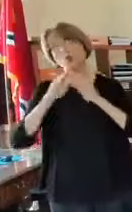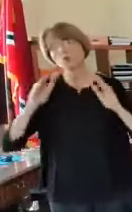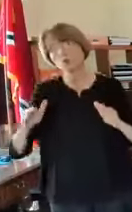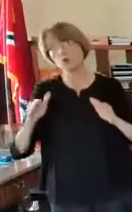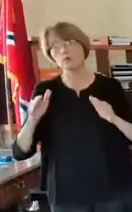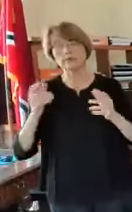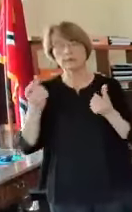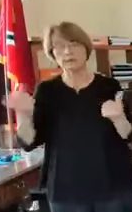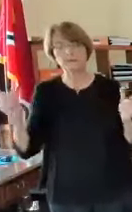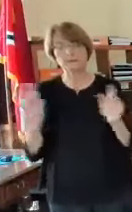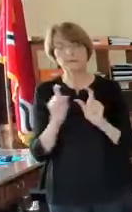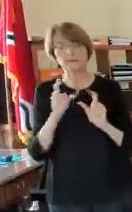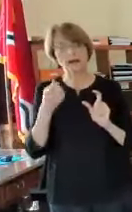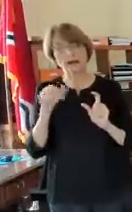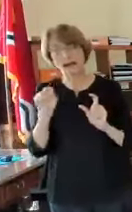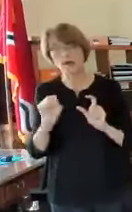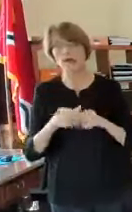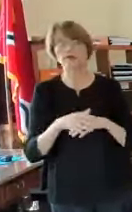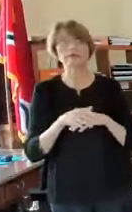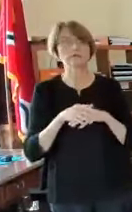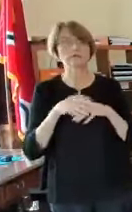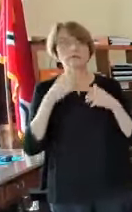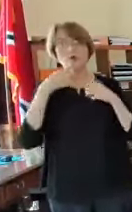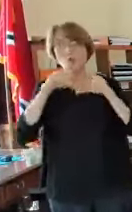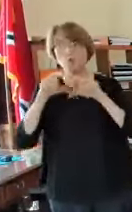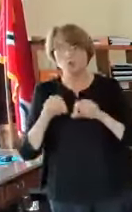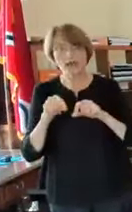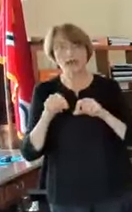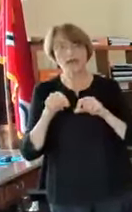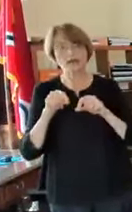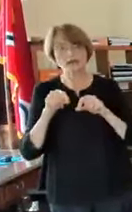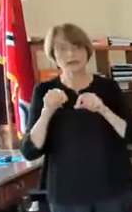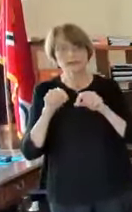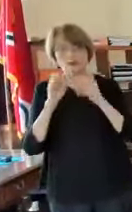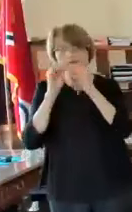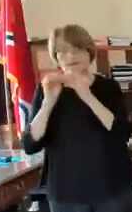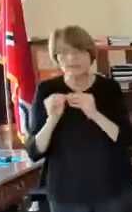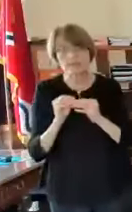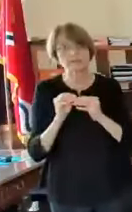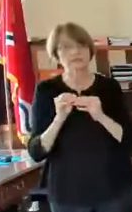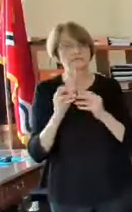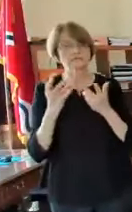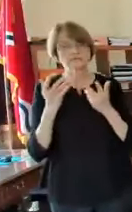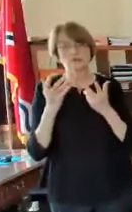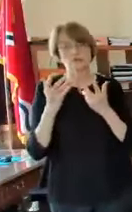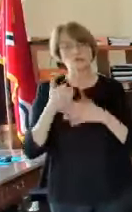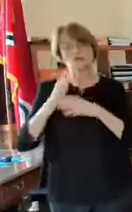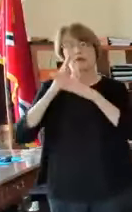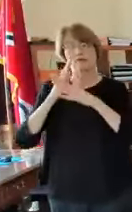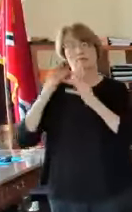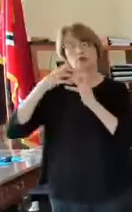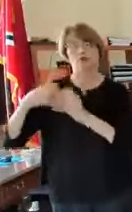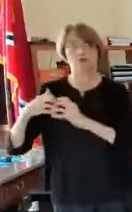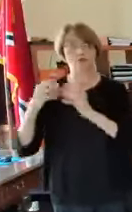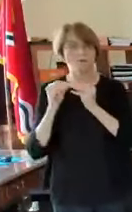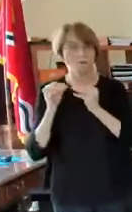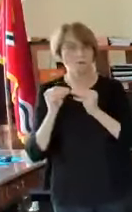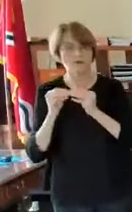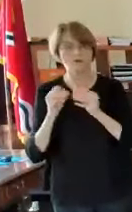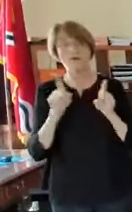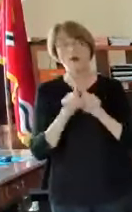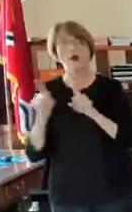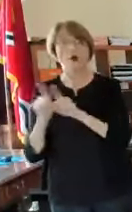gutters. Maybe it needs some tuck pointings. Some things to keep the building from deteriorating further. And also to cover